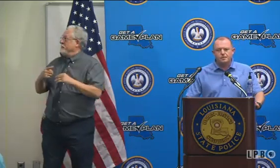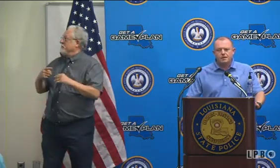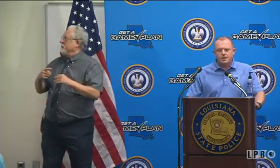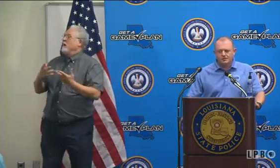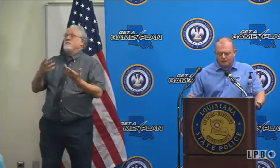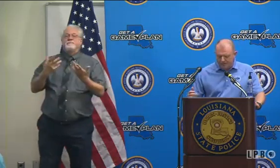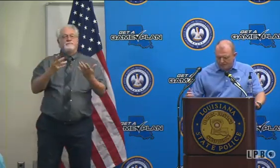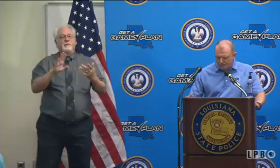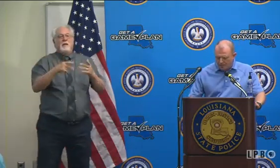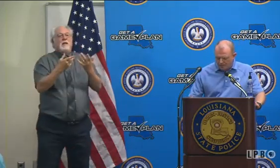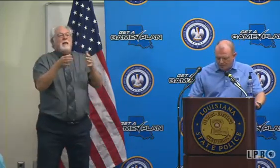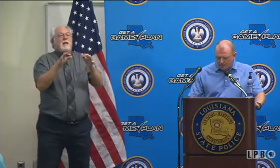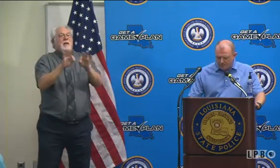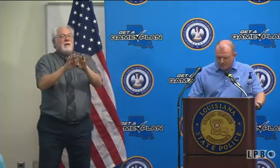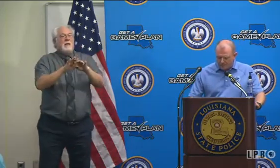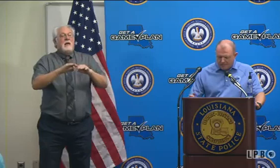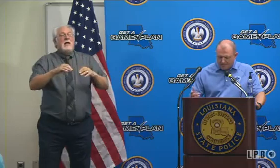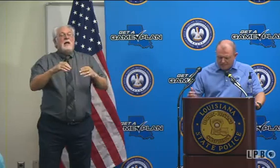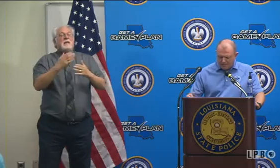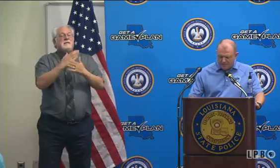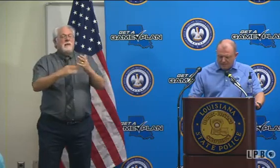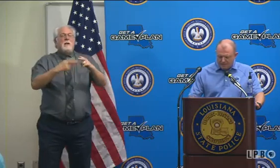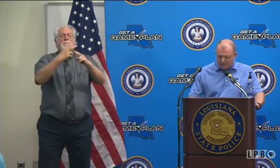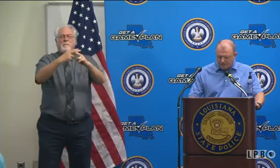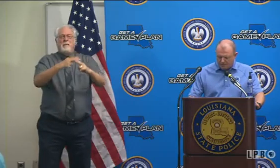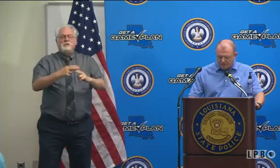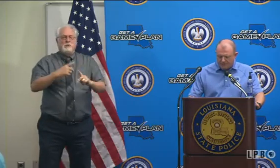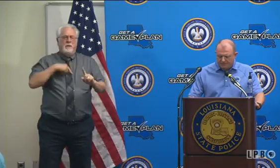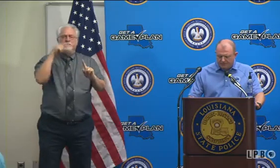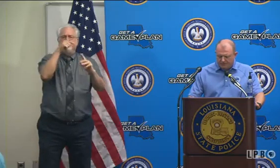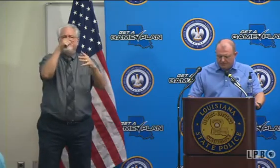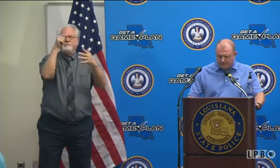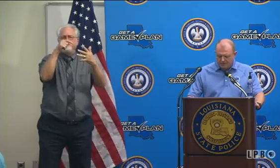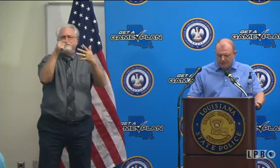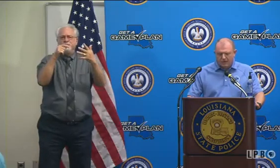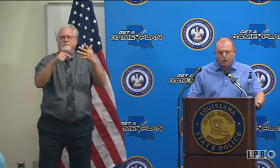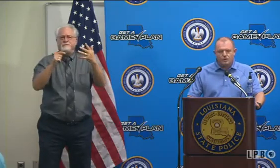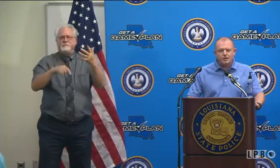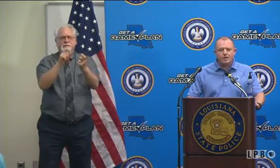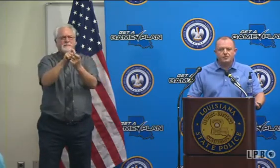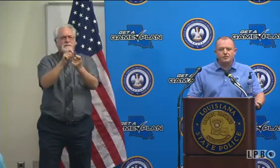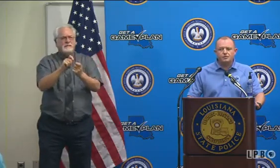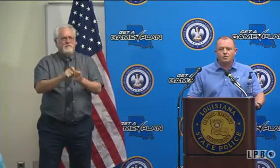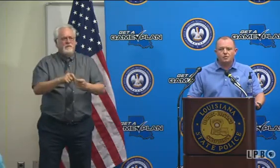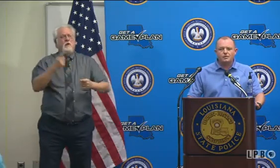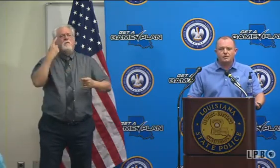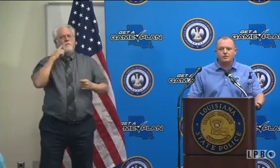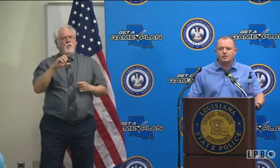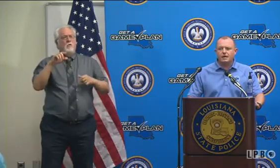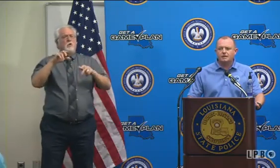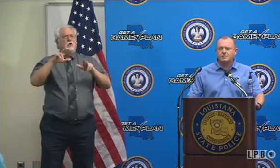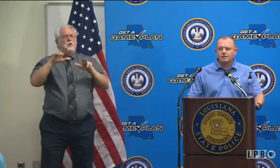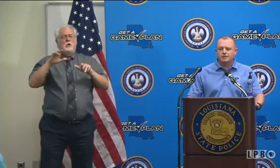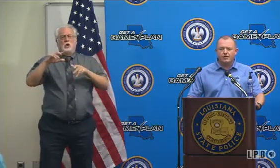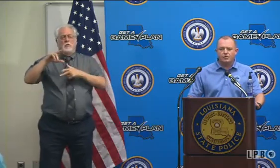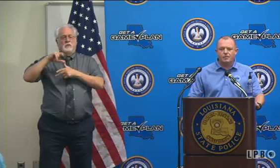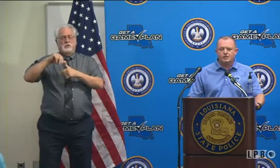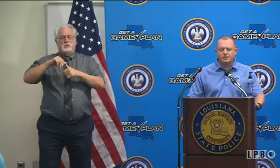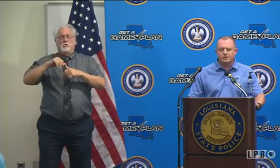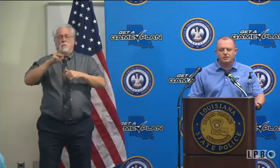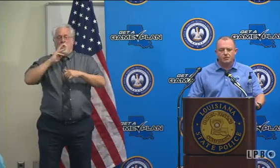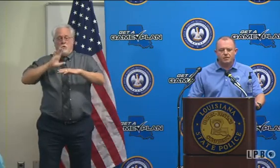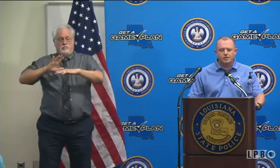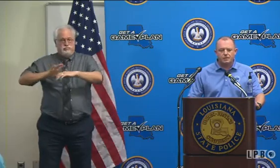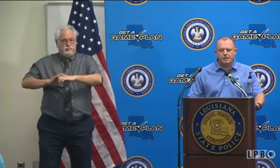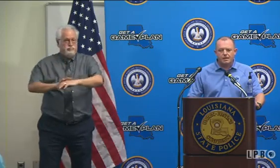storm. Some of them have already kind of been mentioned, but I'd like to kind of hit on some of the specifics when it comes to the storm surge. As the governor